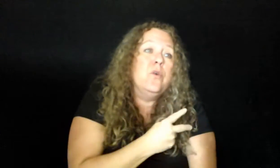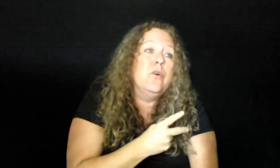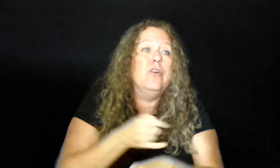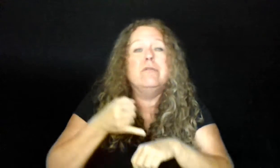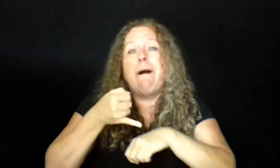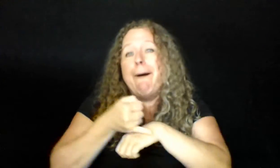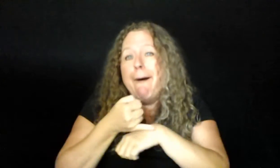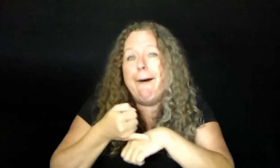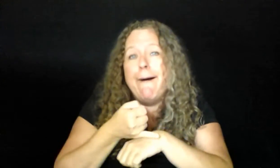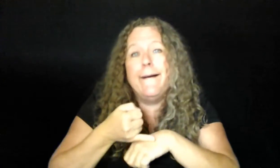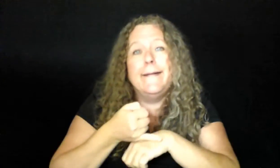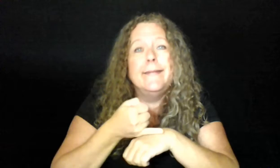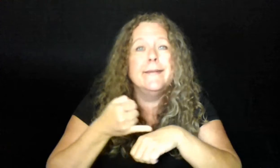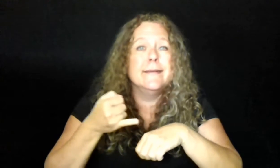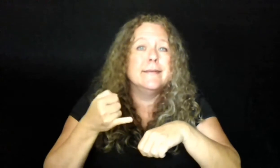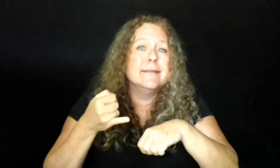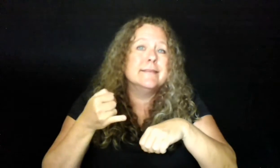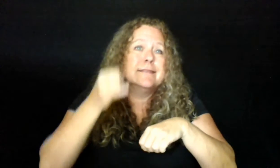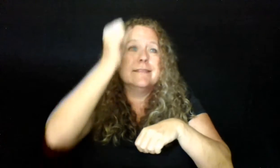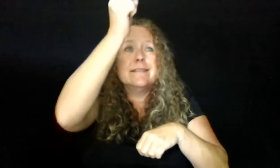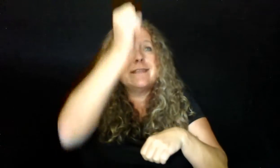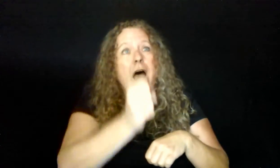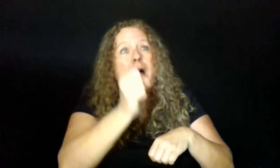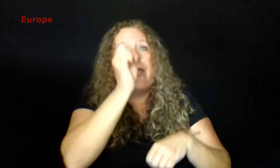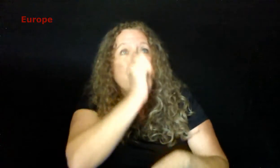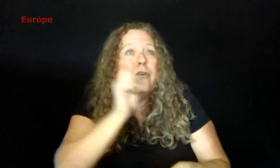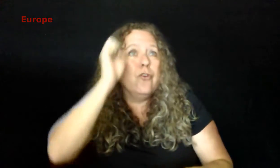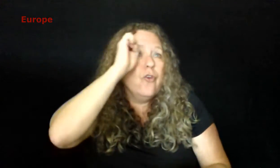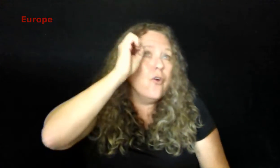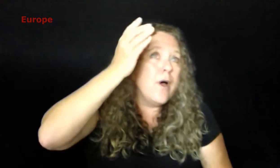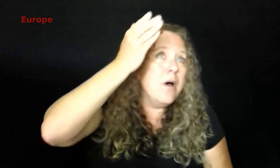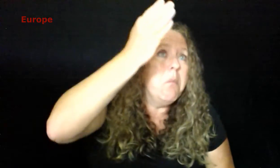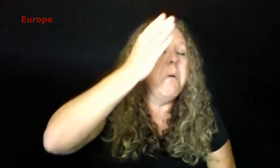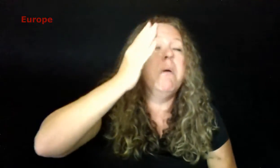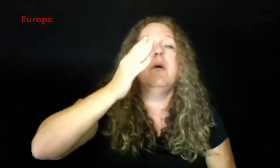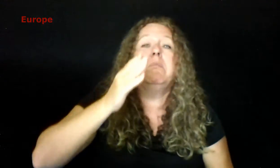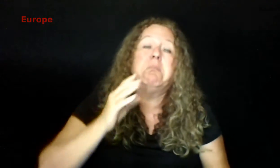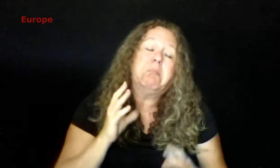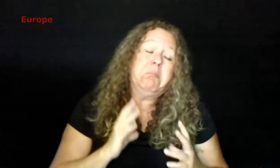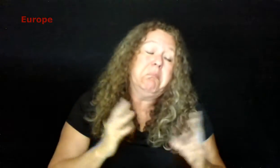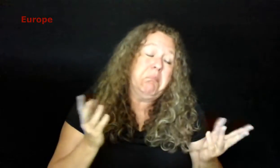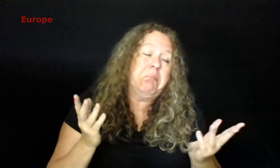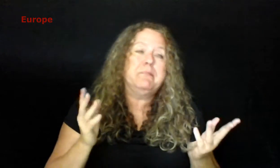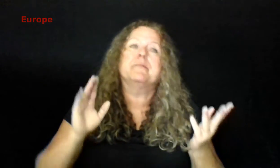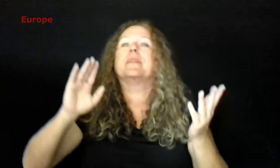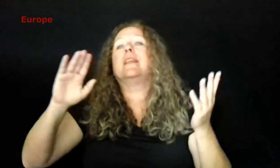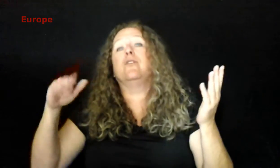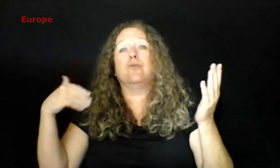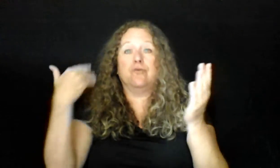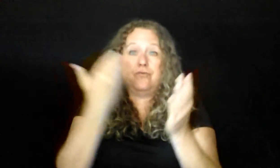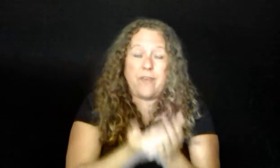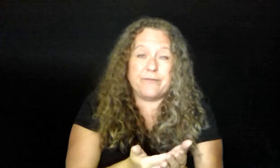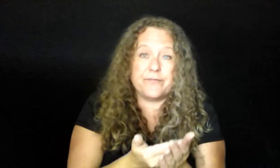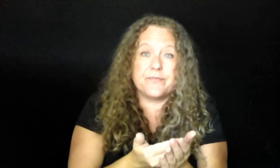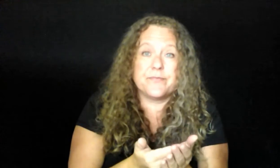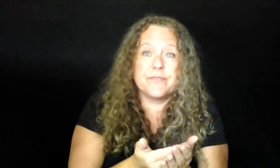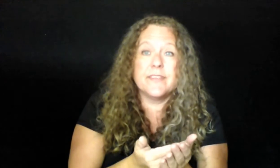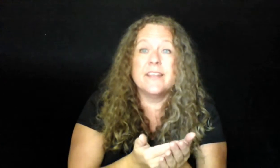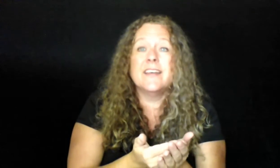know. It turns out they get there, and the rest of the sailors tell them, no. You're an idiot,